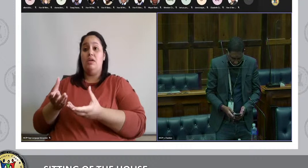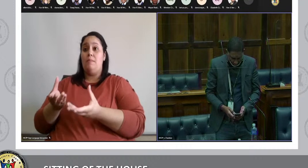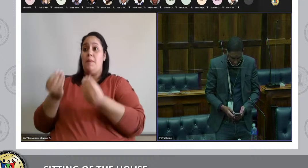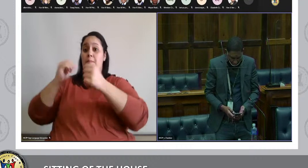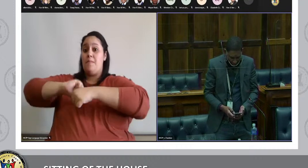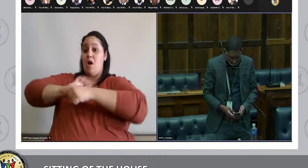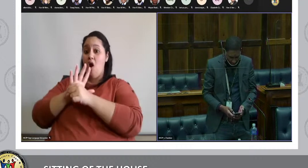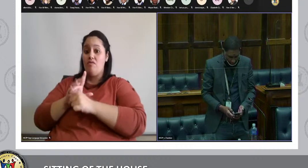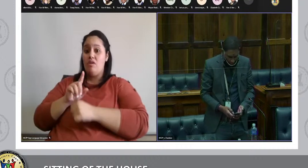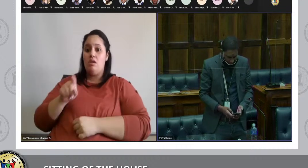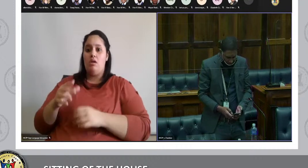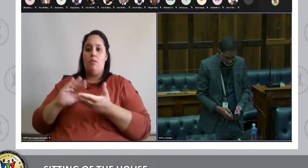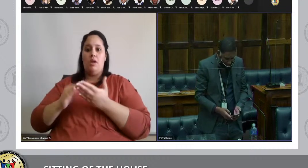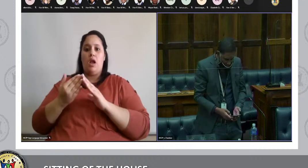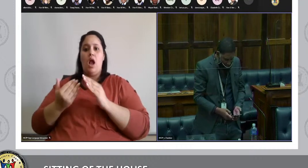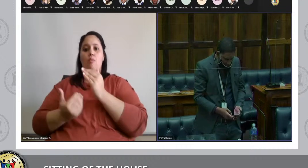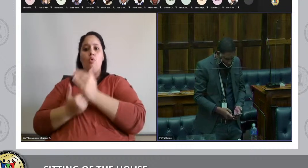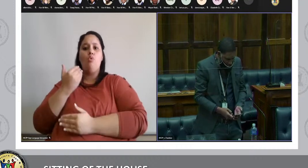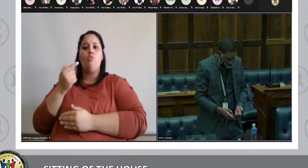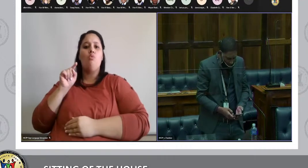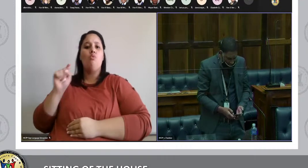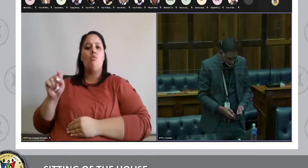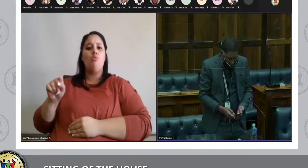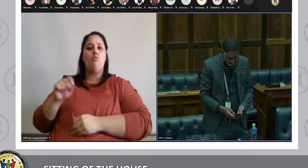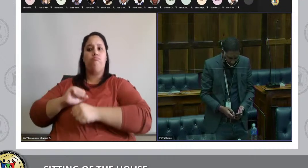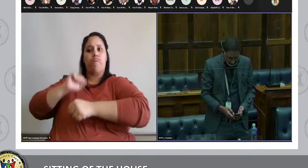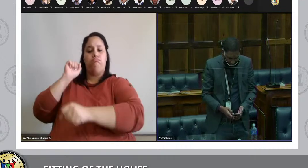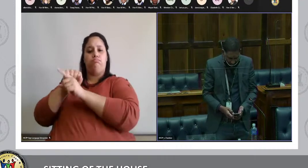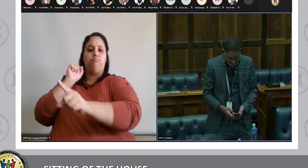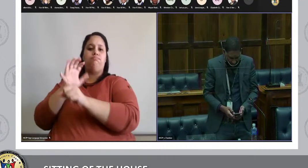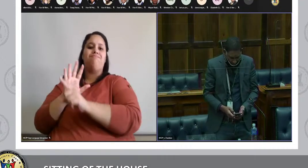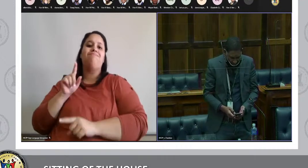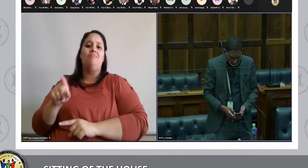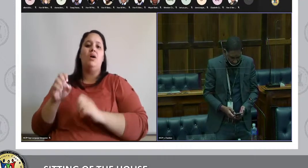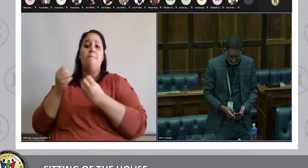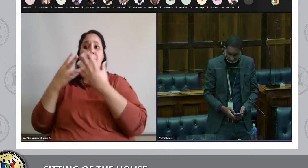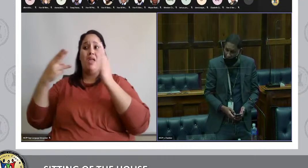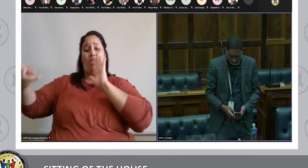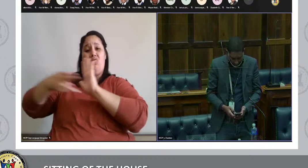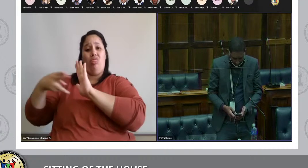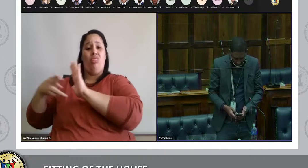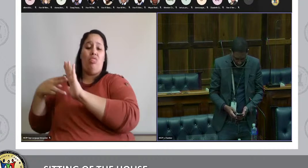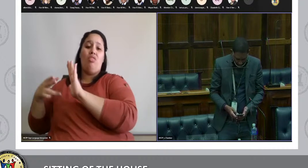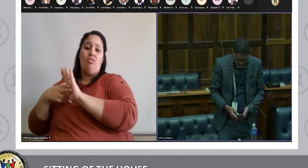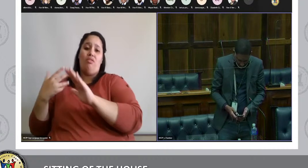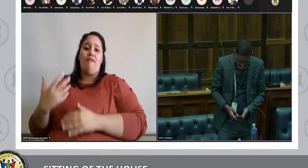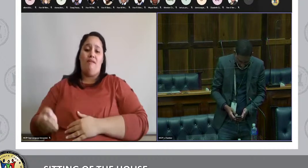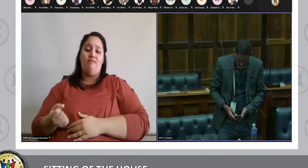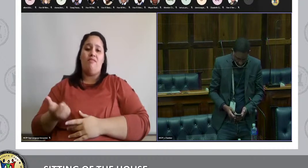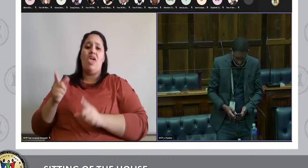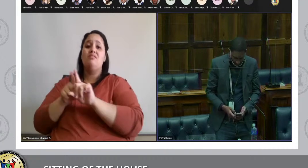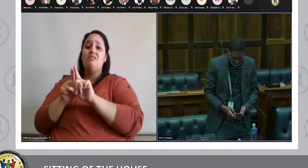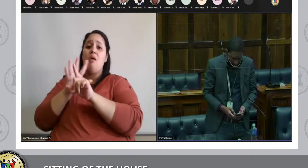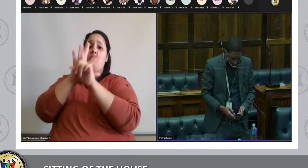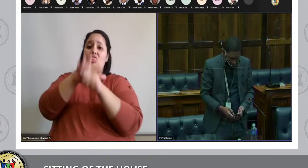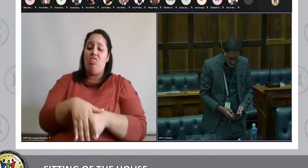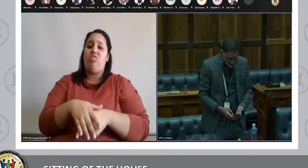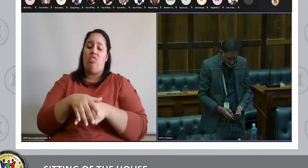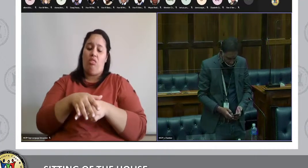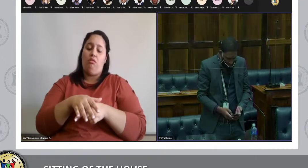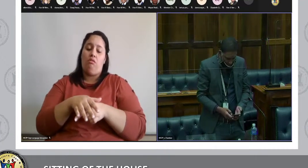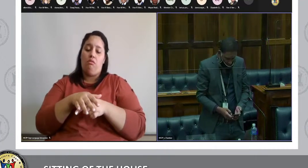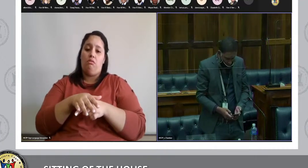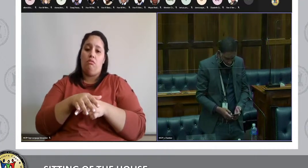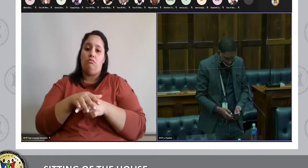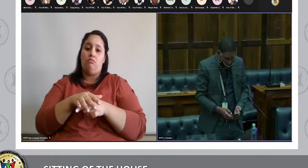have become the new underclass and are stigmatized and discriminated against. Then there is